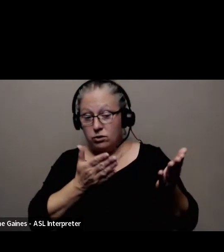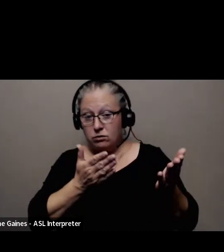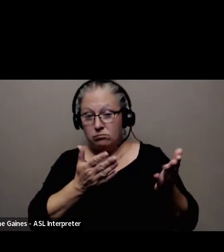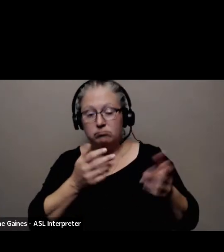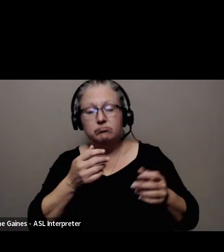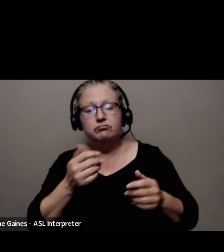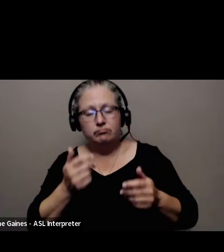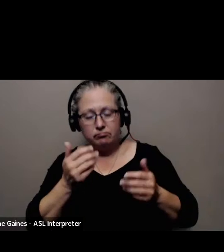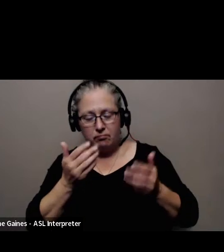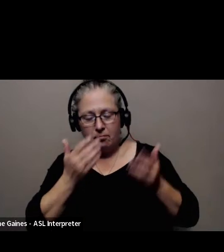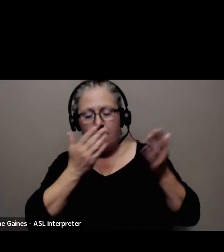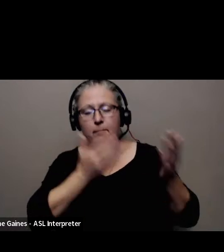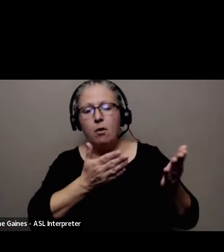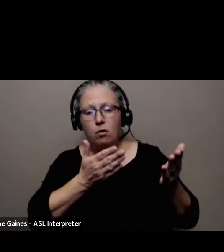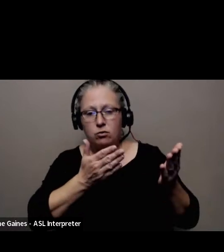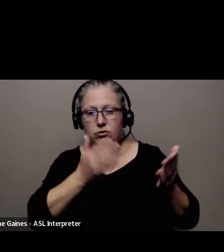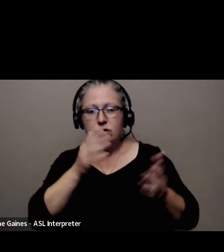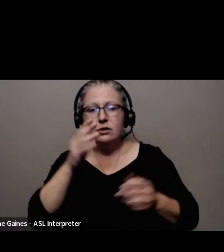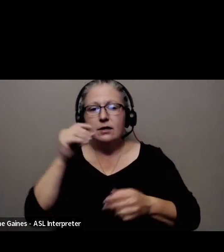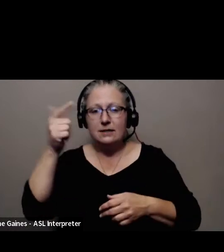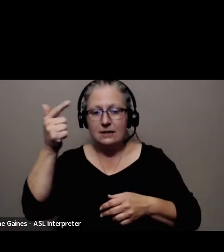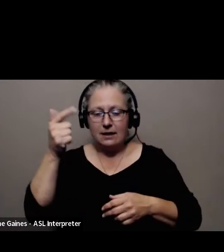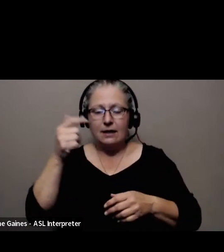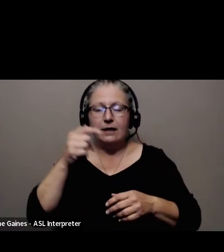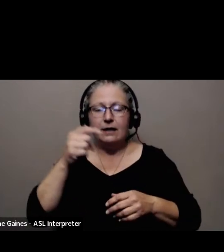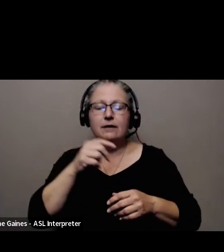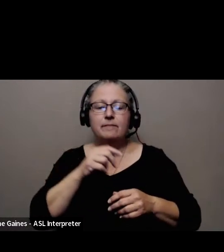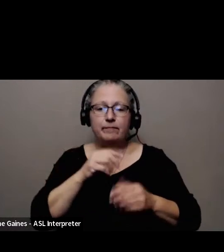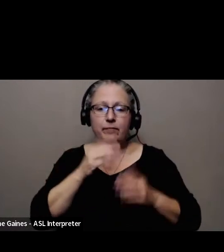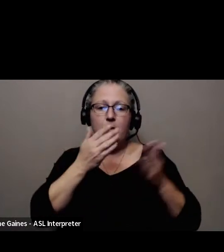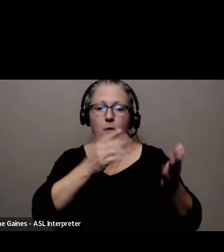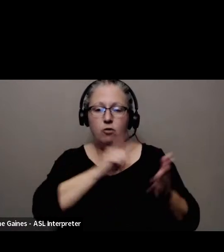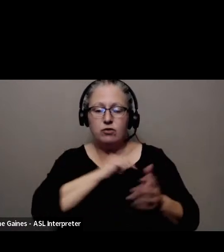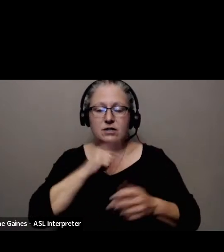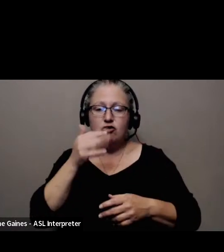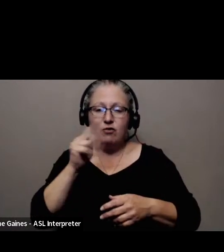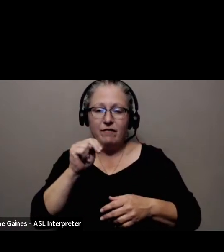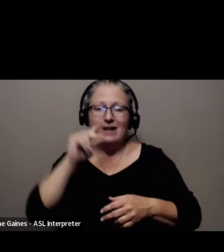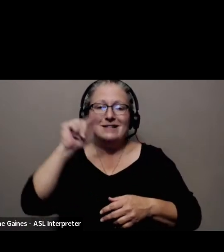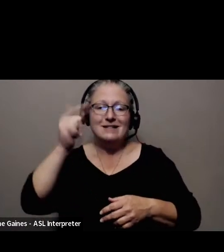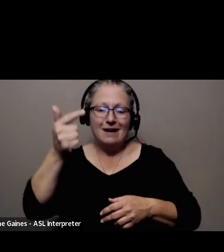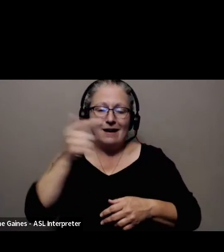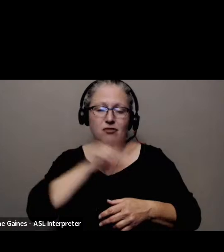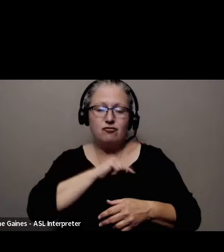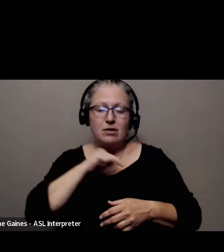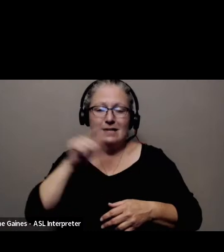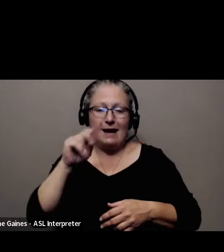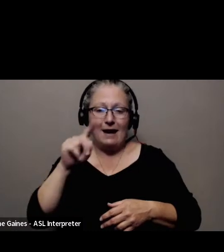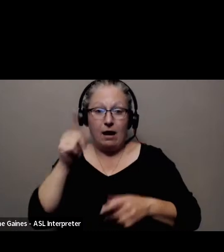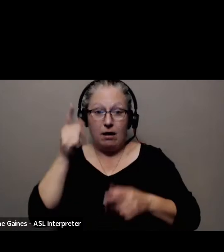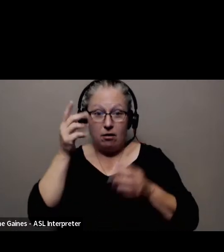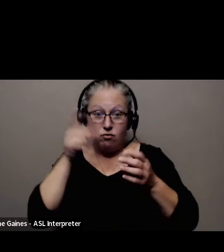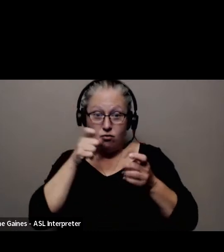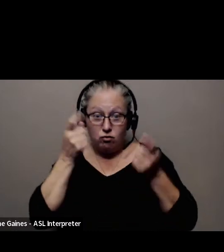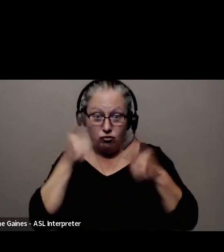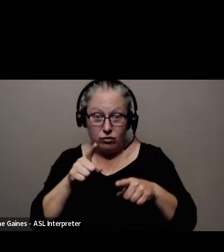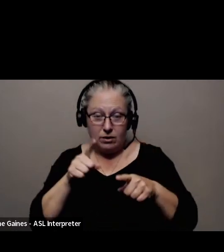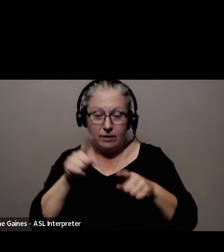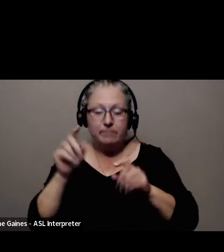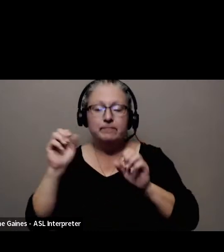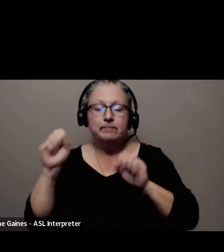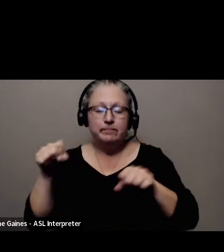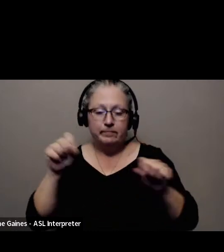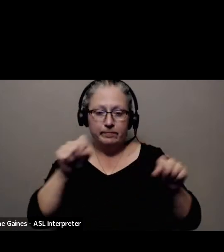moved. Great. We have a motion by Second. Trustee Griffin and a second by Trustee Land. All in favor?